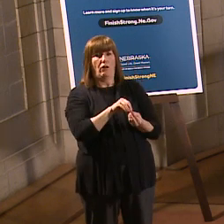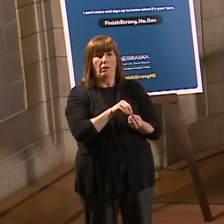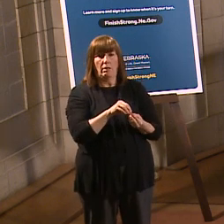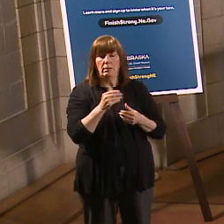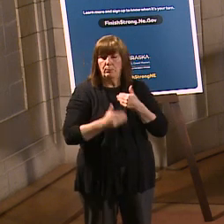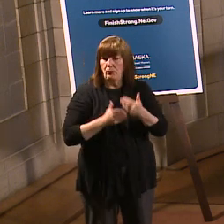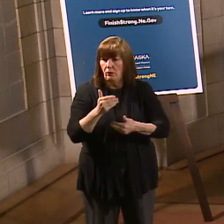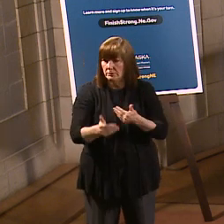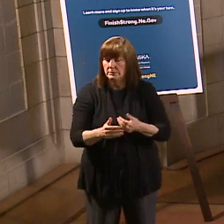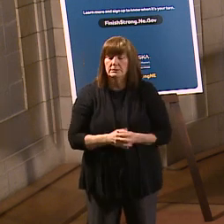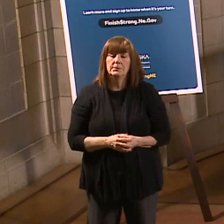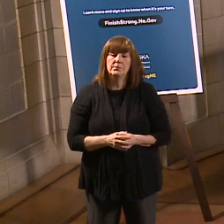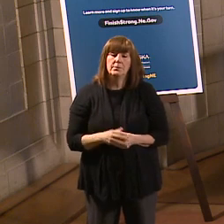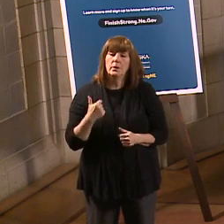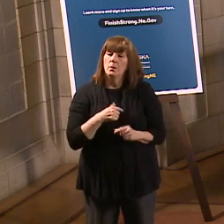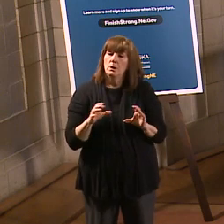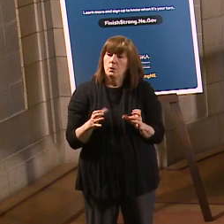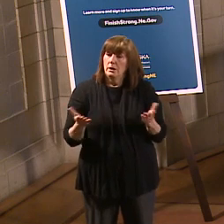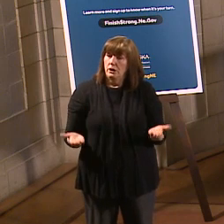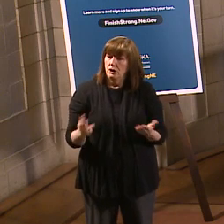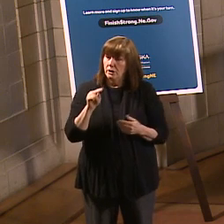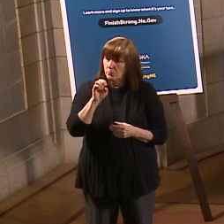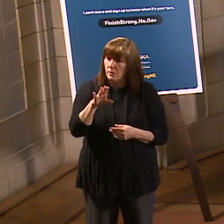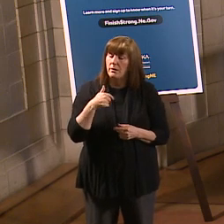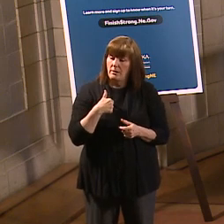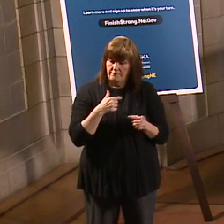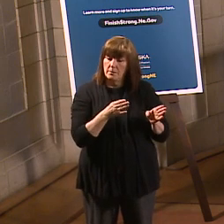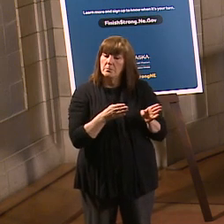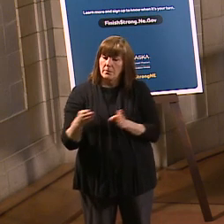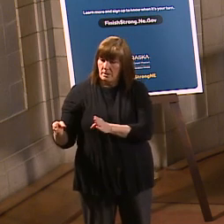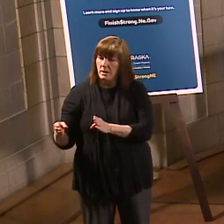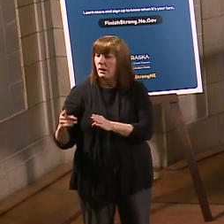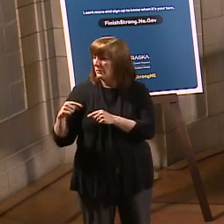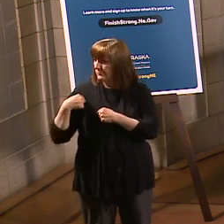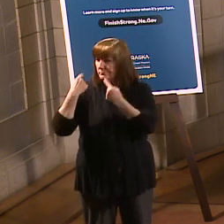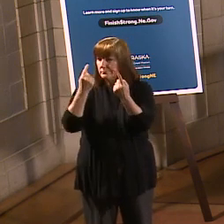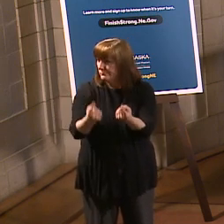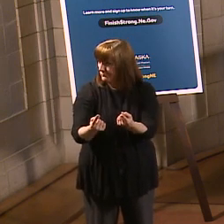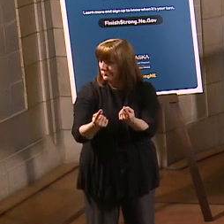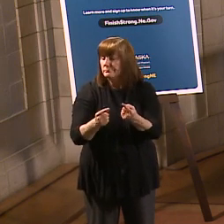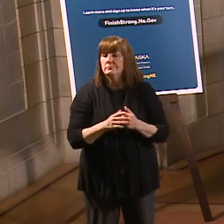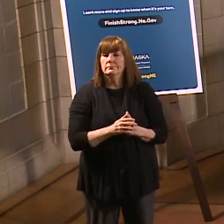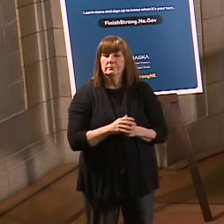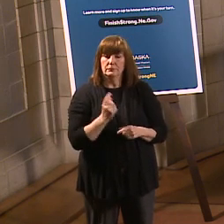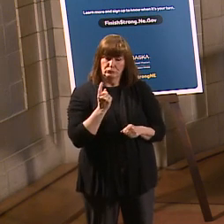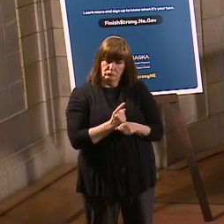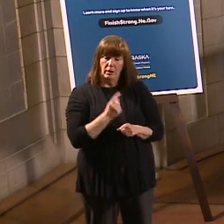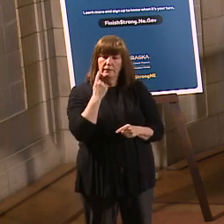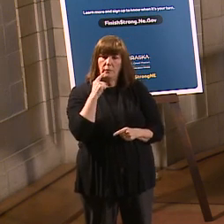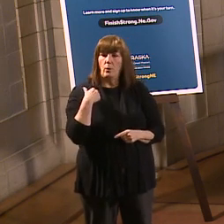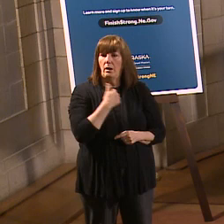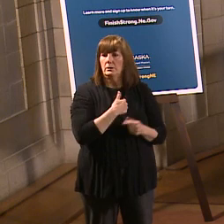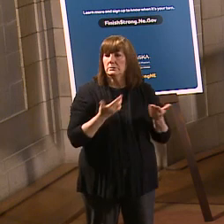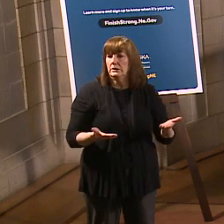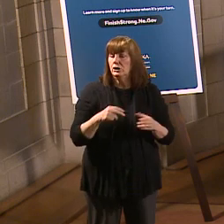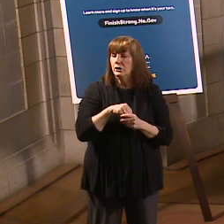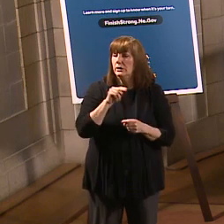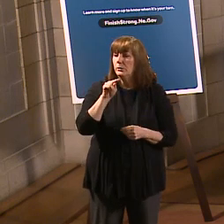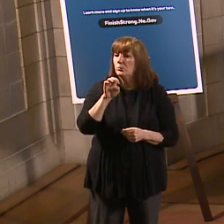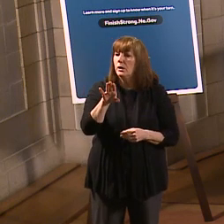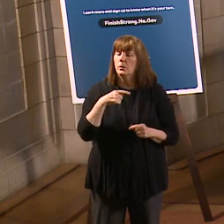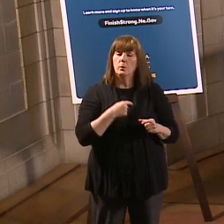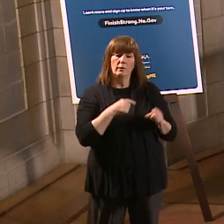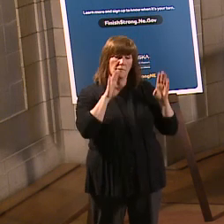process? So again, what we're doing here in Nebraska is we've got a plan that, just as we've done all along, is our plan right for Nebraska. We have focused